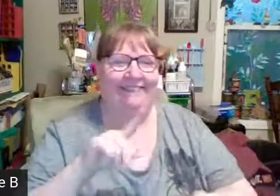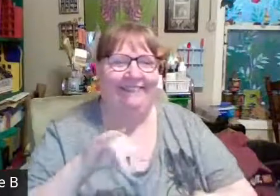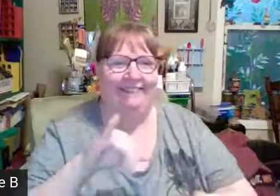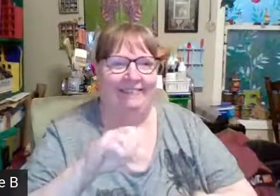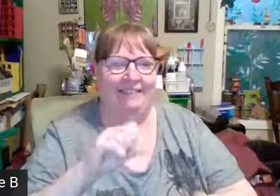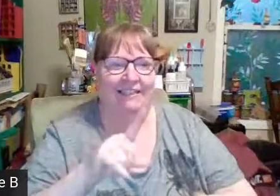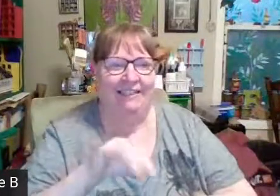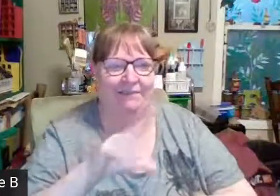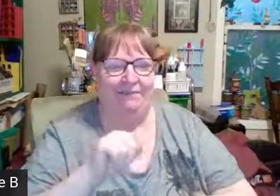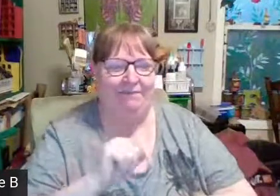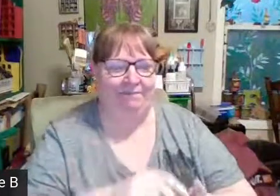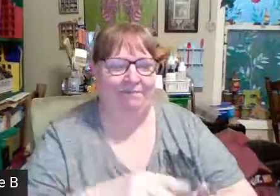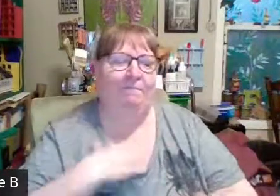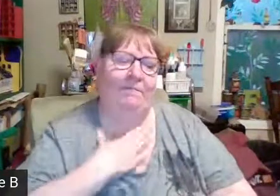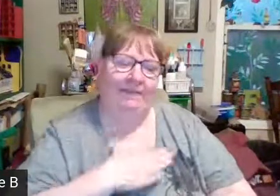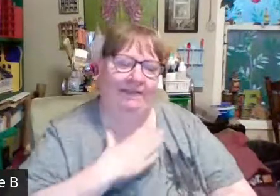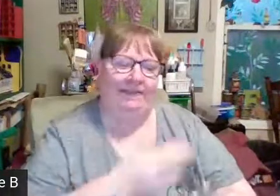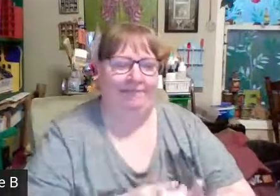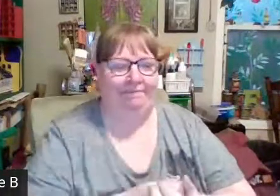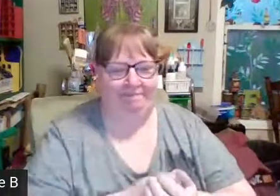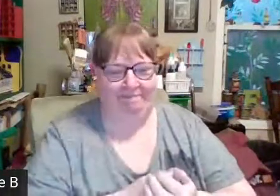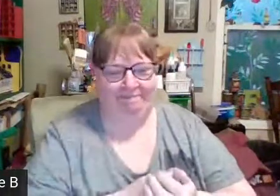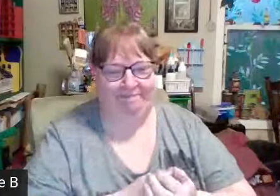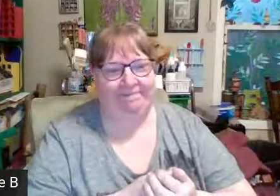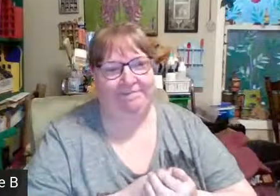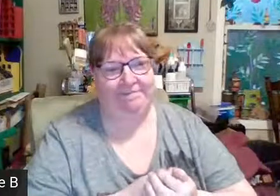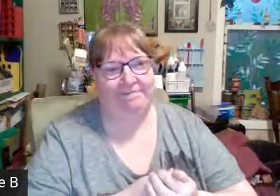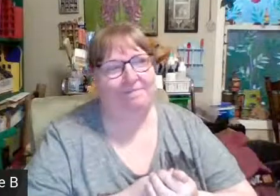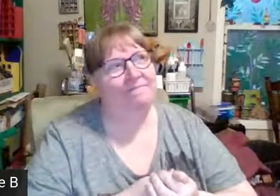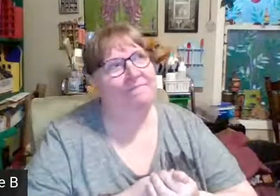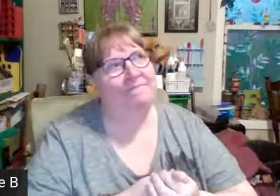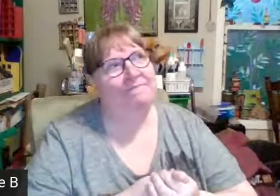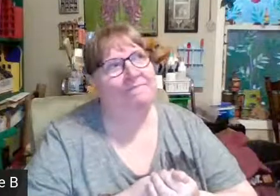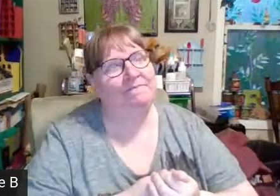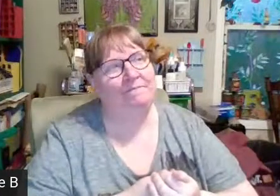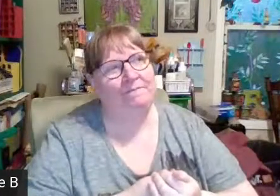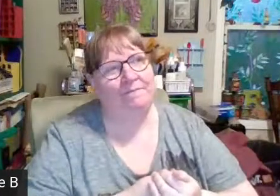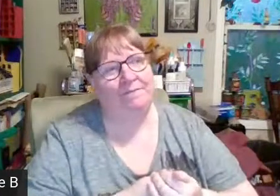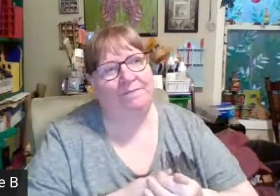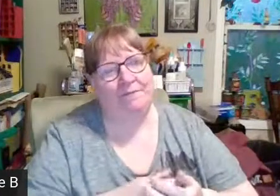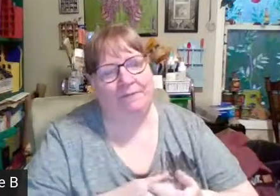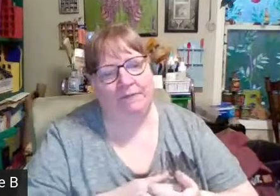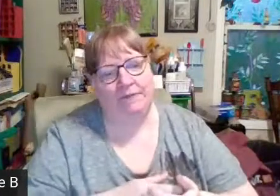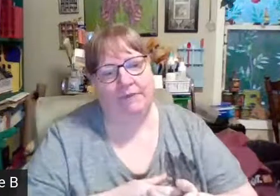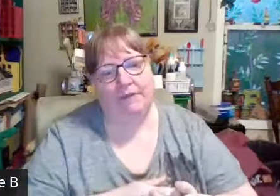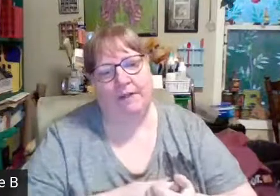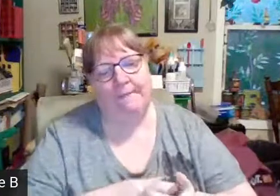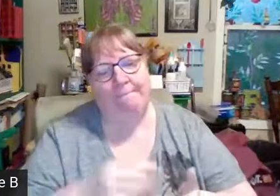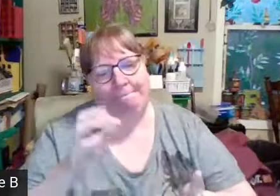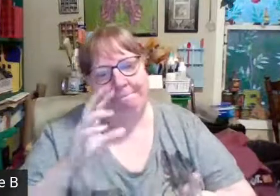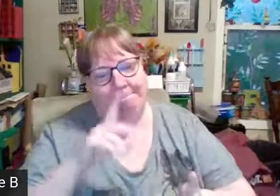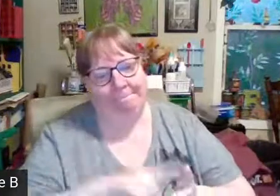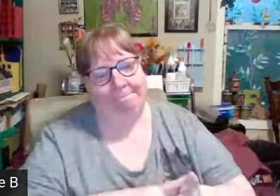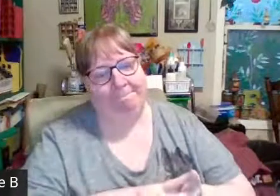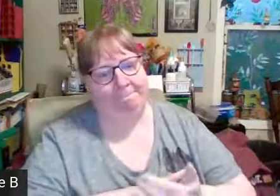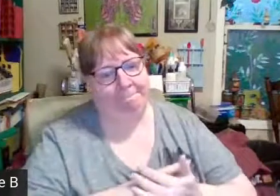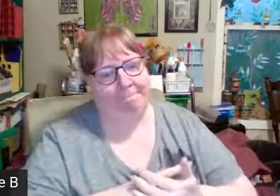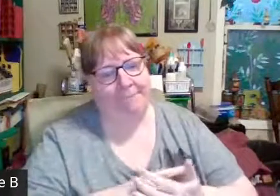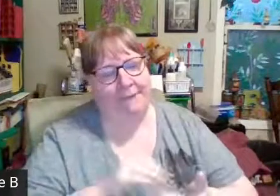So from me, you're going to get random kits in your smiles. If I have a boatload